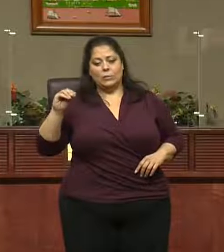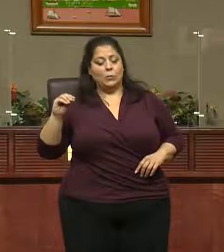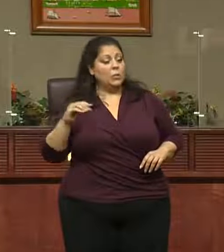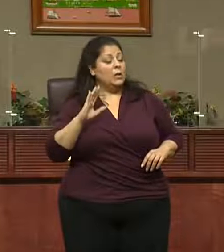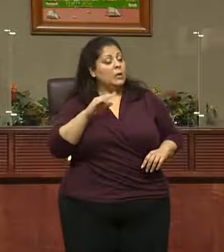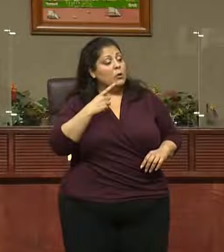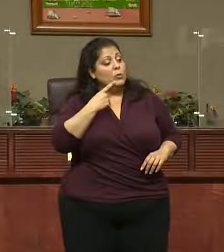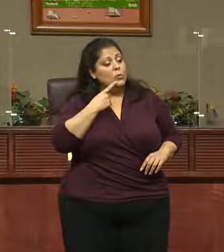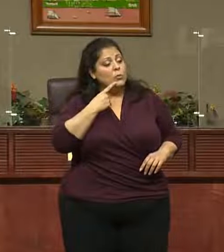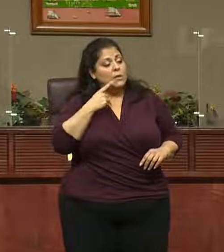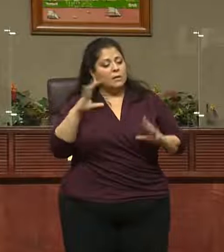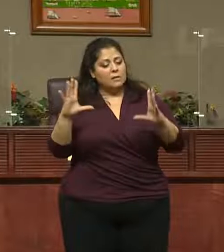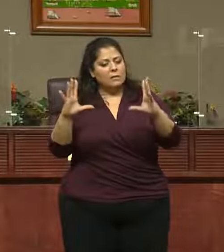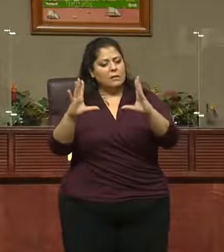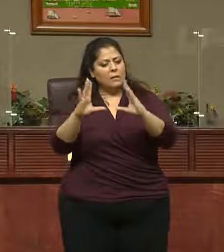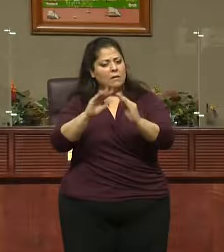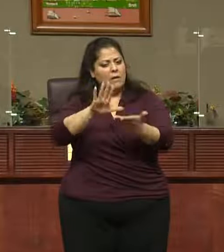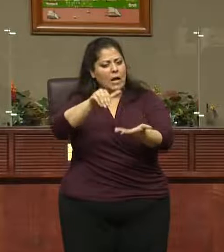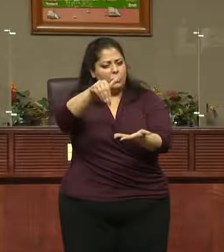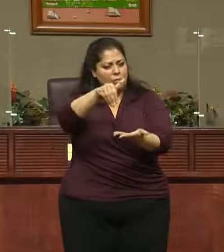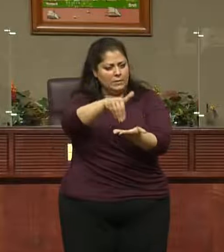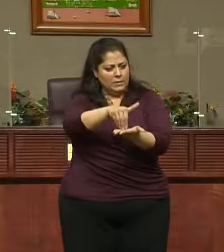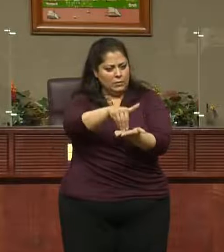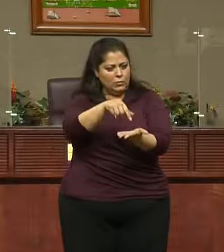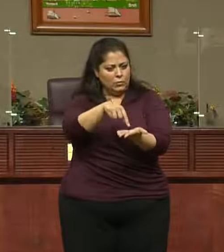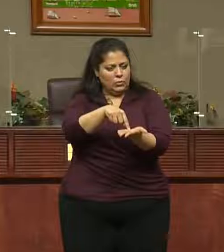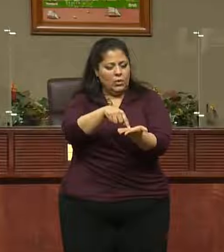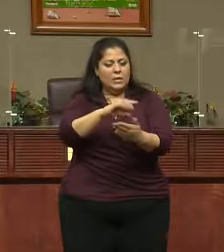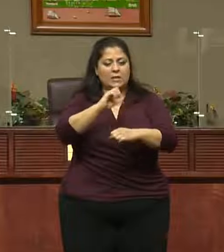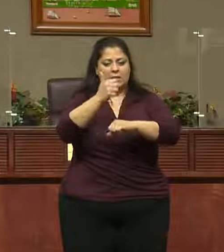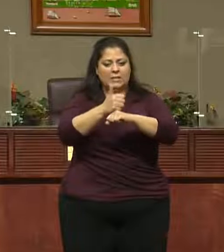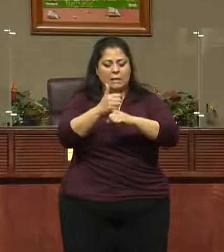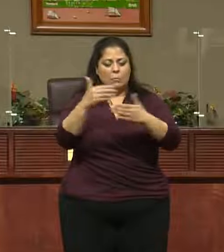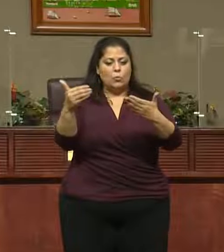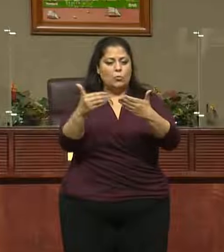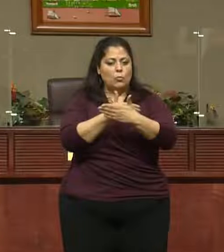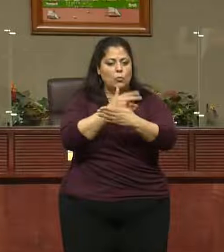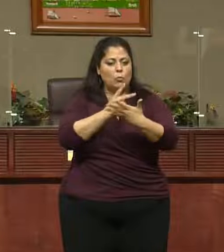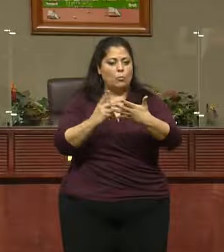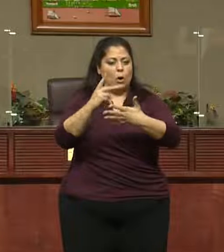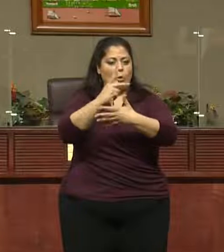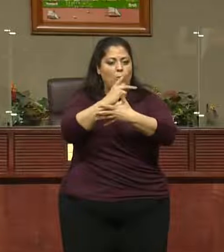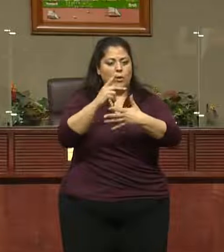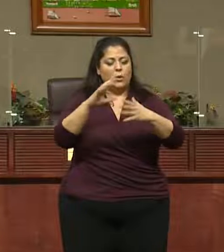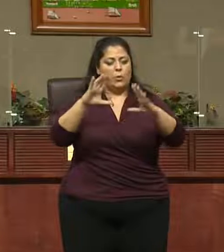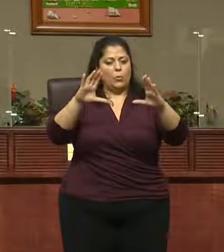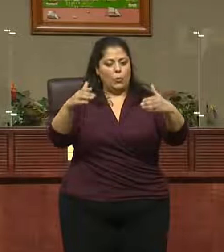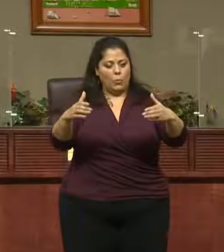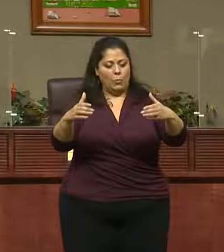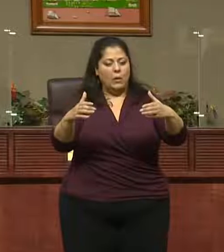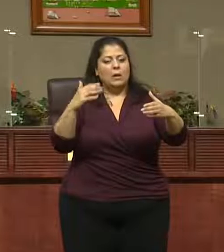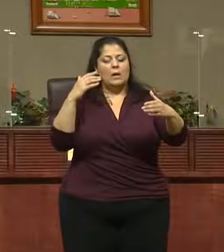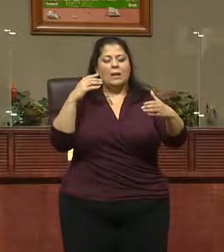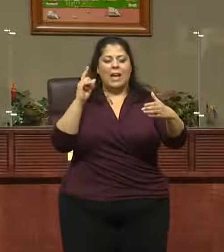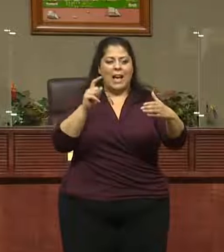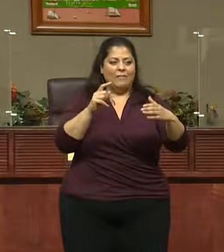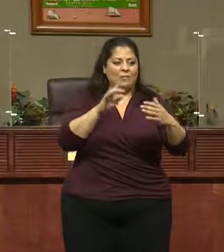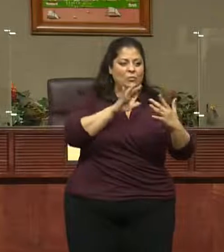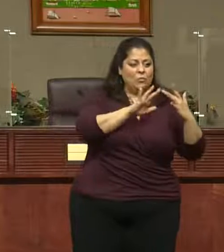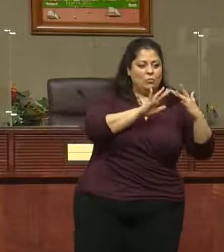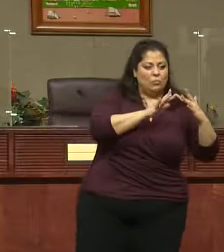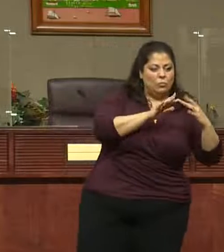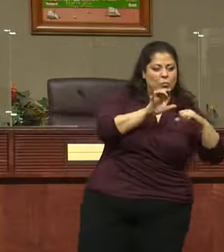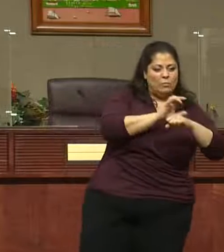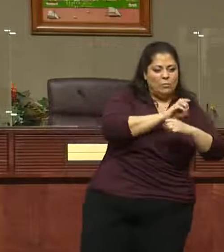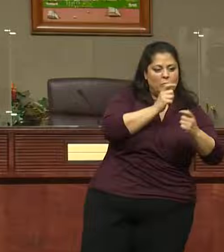the convention center, when you guys move to this priority group, it's going to take several days because of the filter. For people at home who